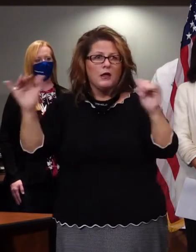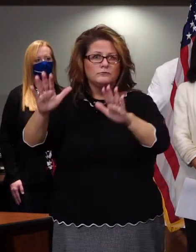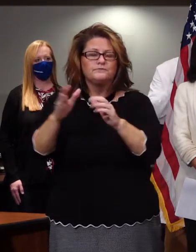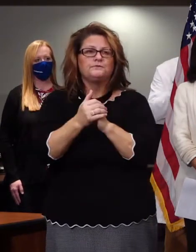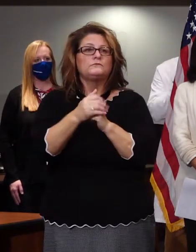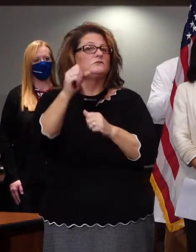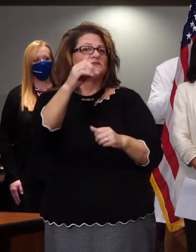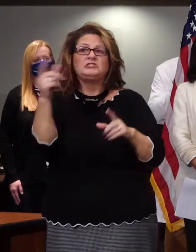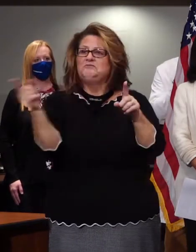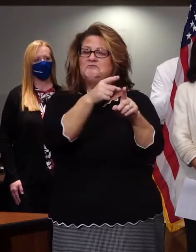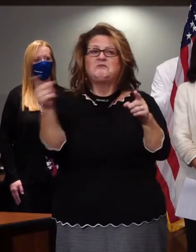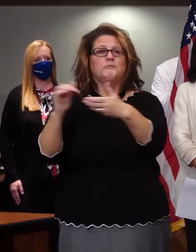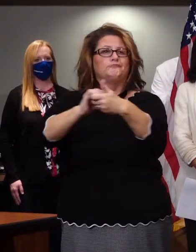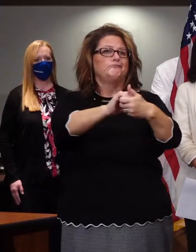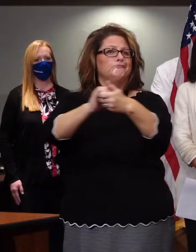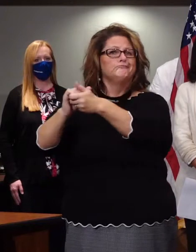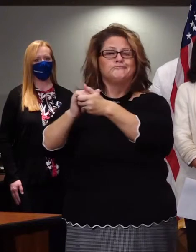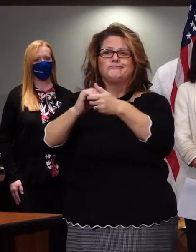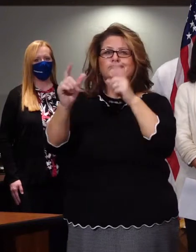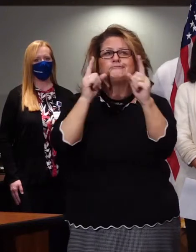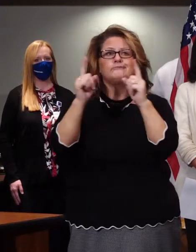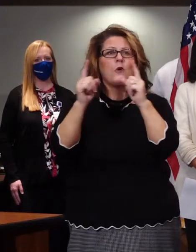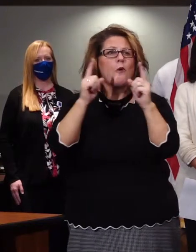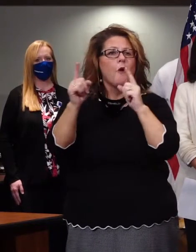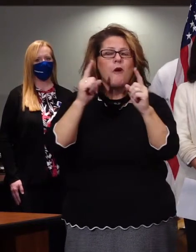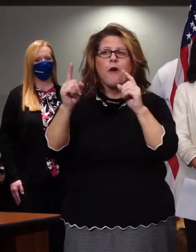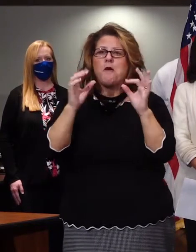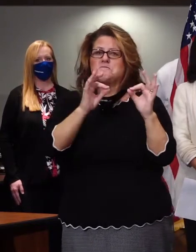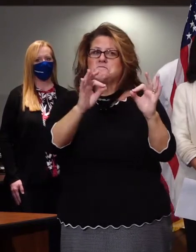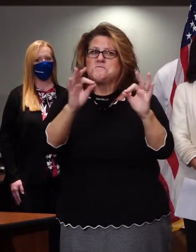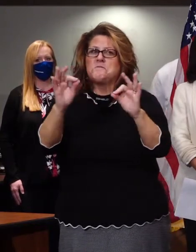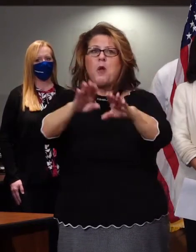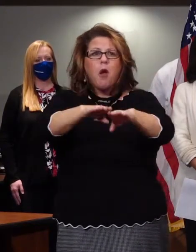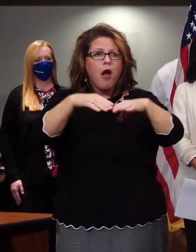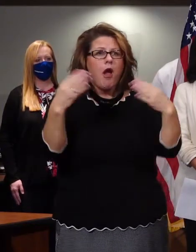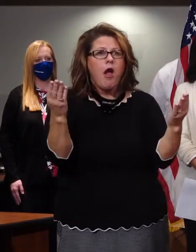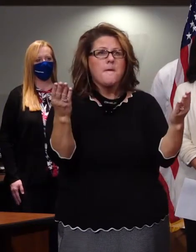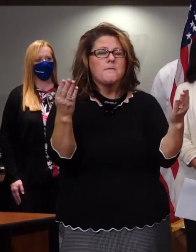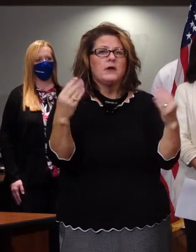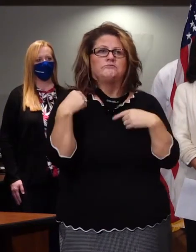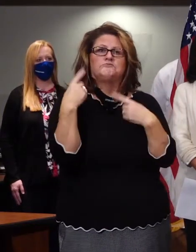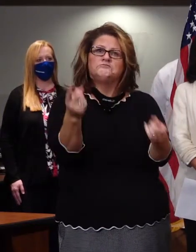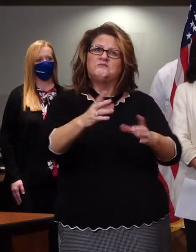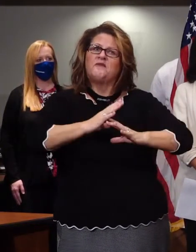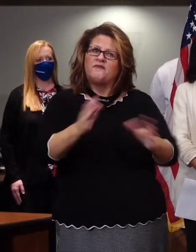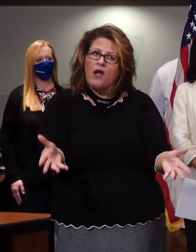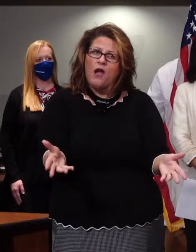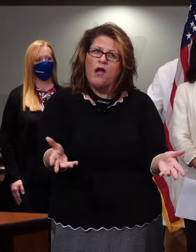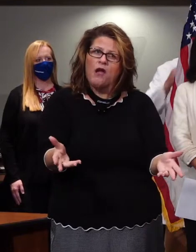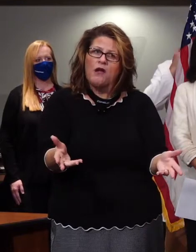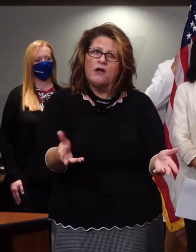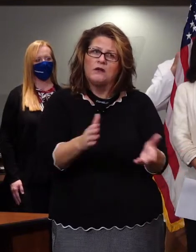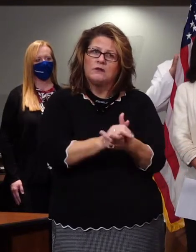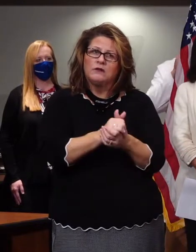communicating, collaborating, and cooperating, and they've opened safely, and they've been doing just fine. And also in our private